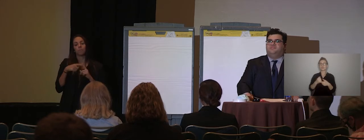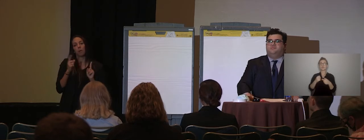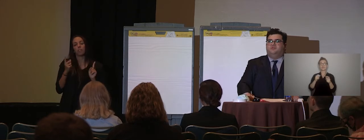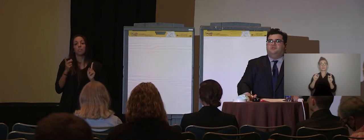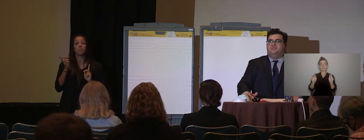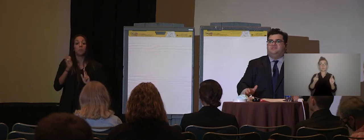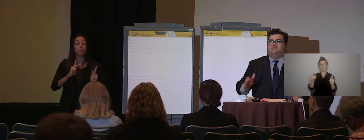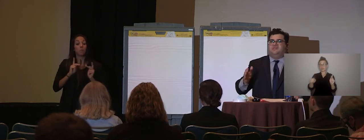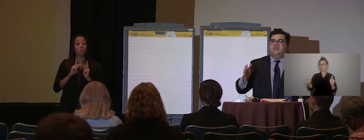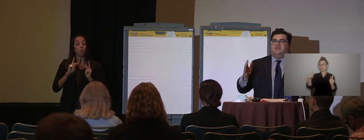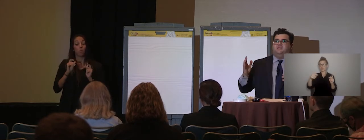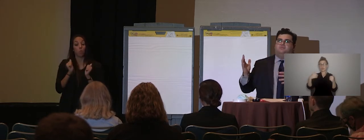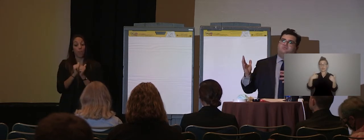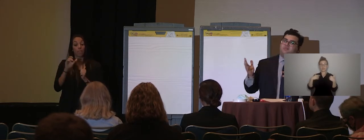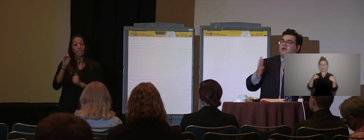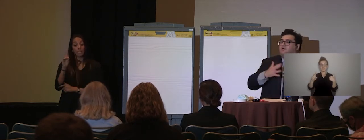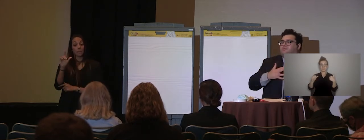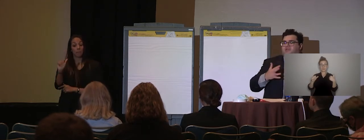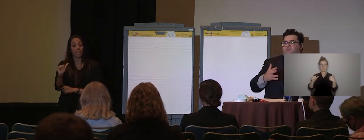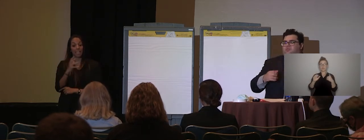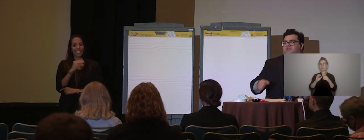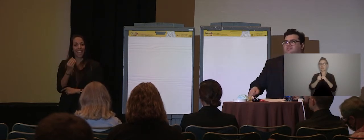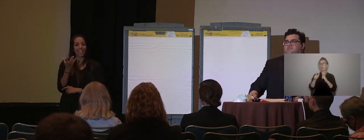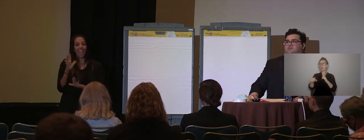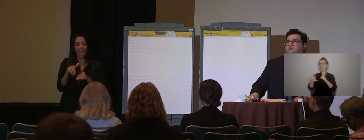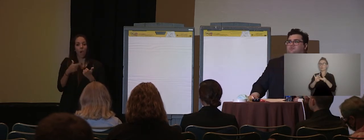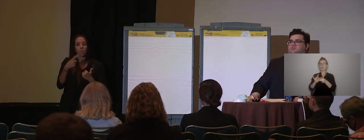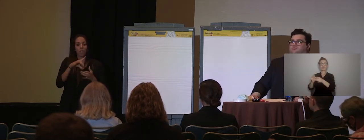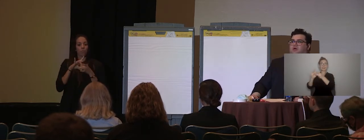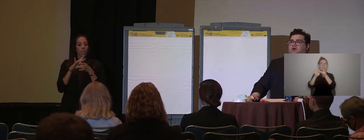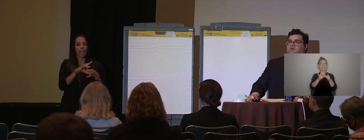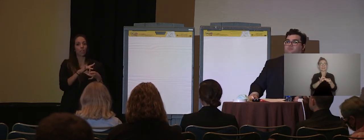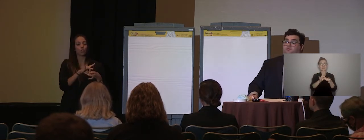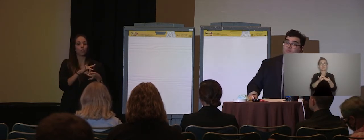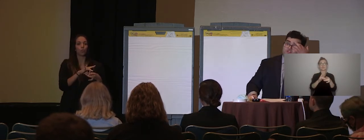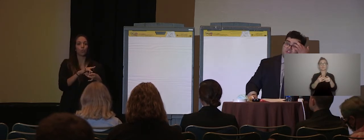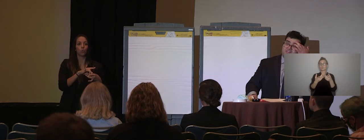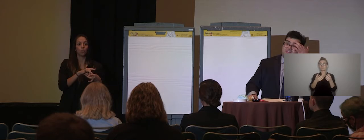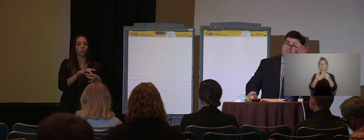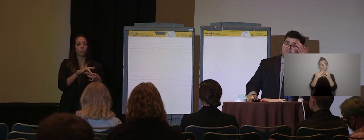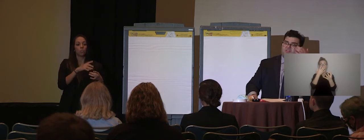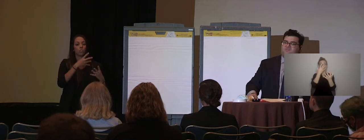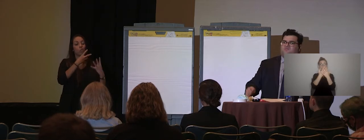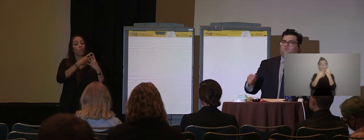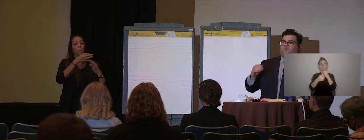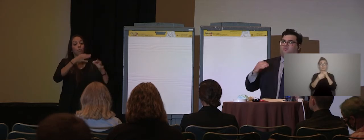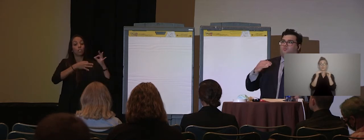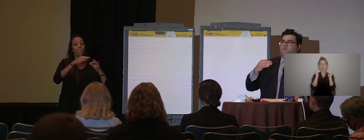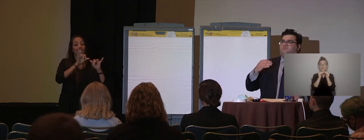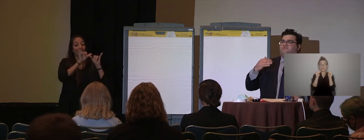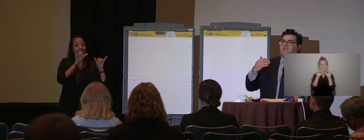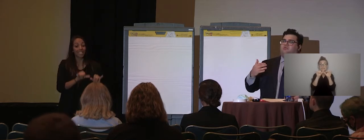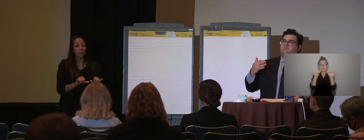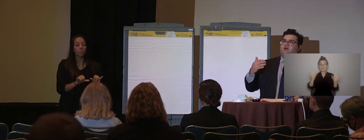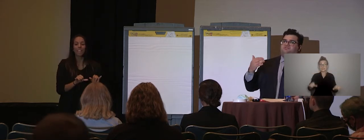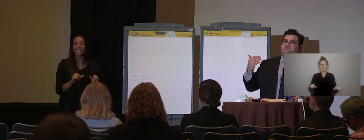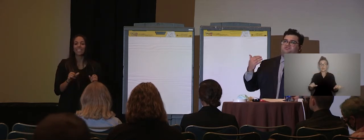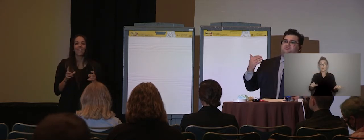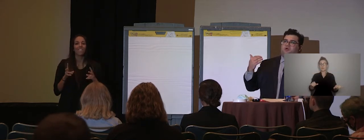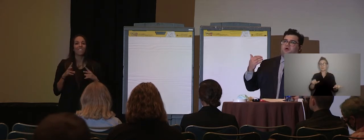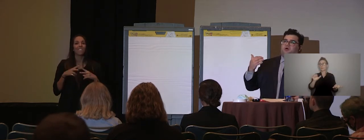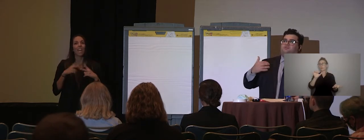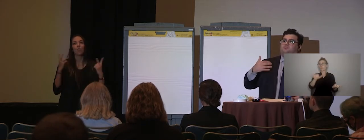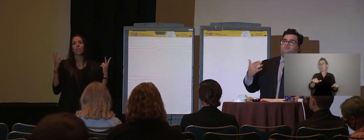people with disabilities and how they relate to the criminal justice system is very